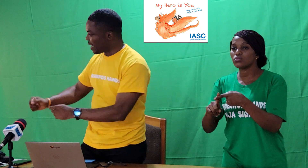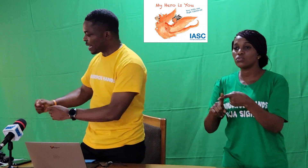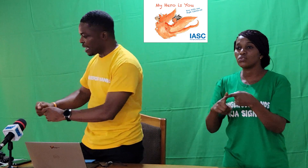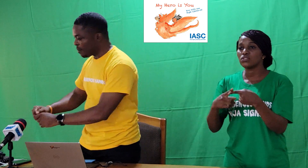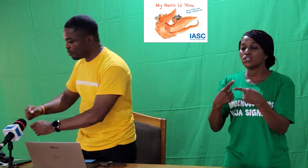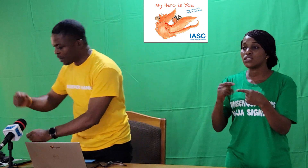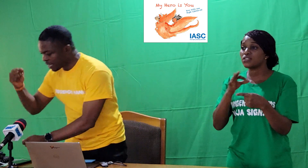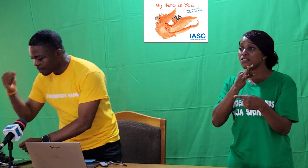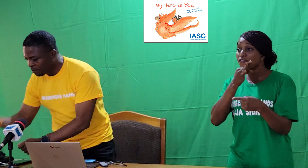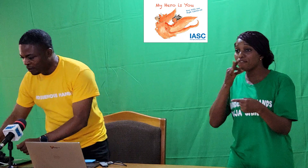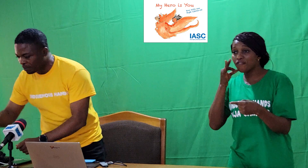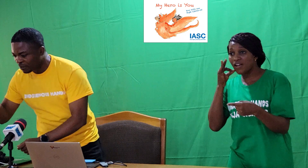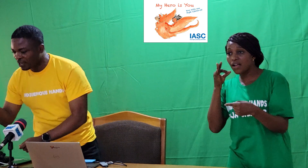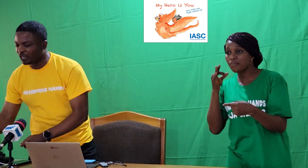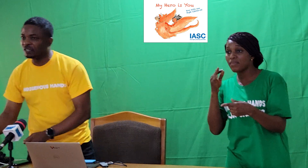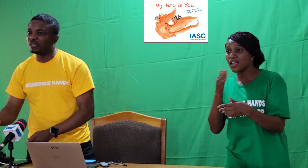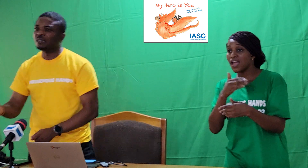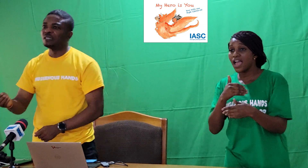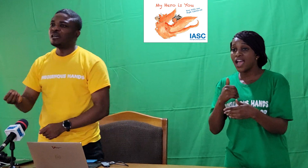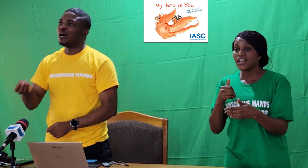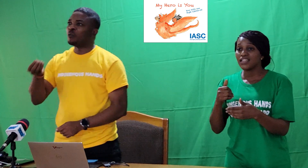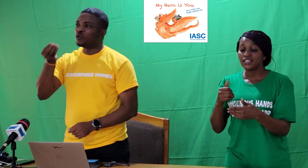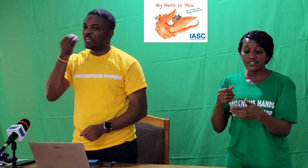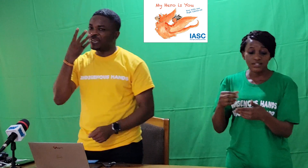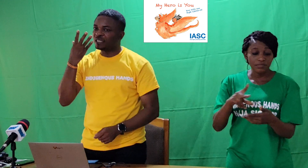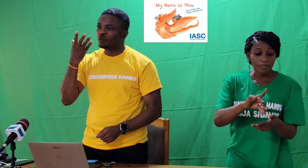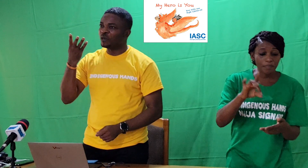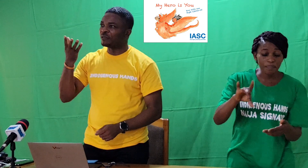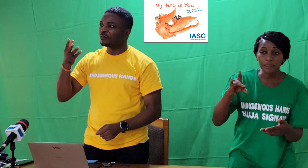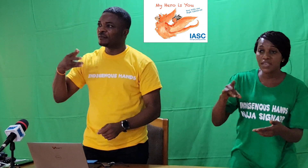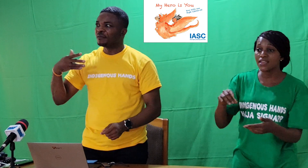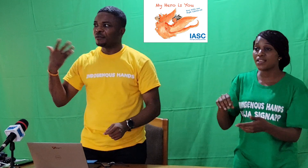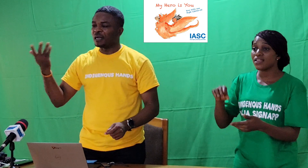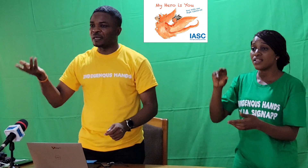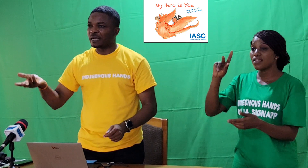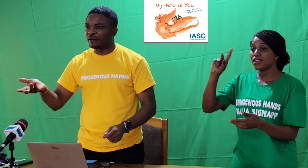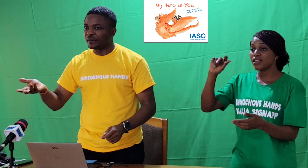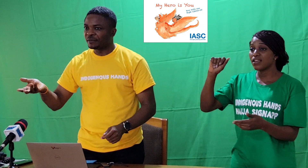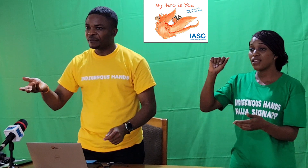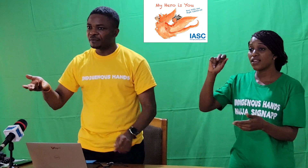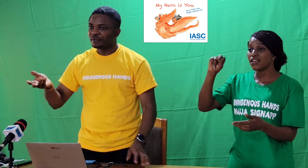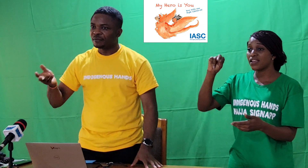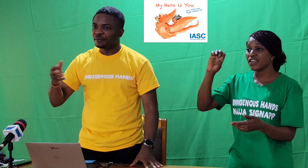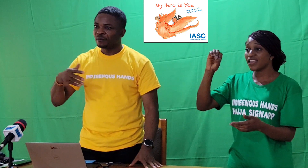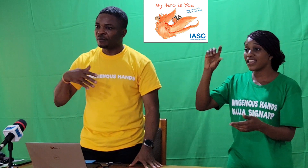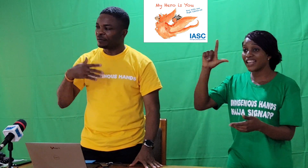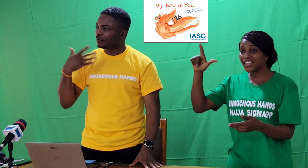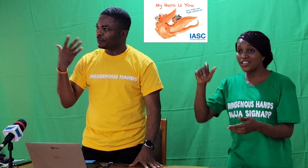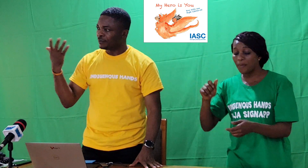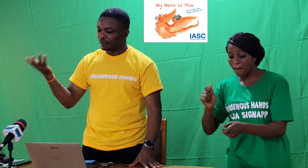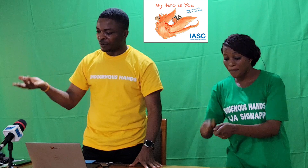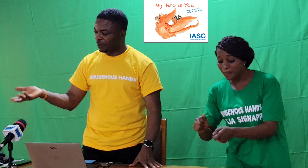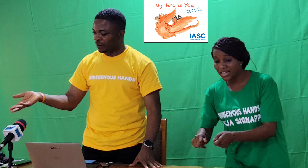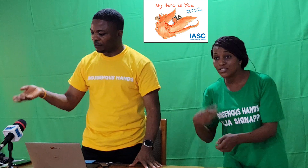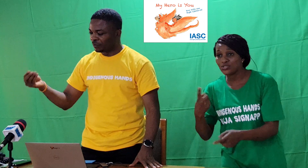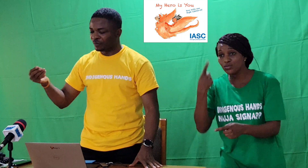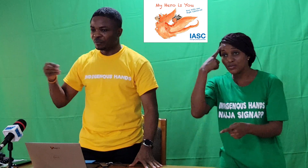we'll come back and break palm kernel. We'll eat it with either garri